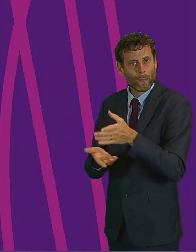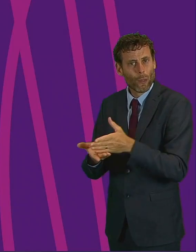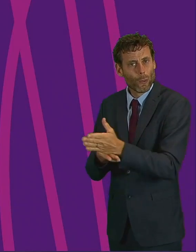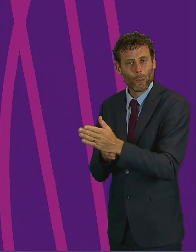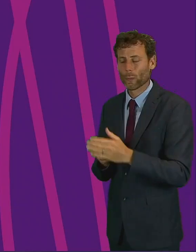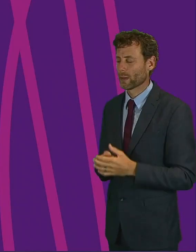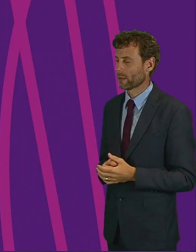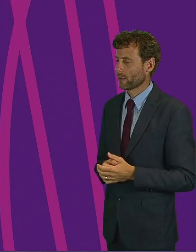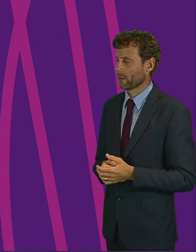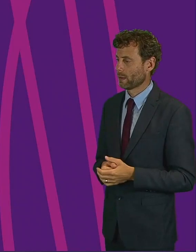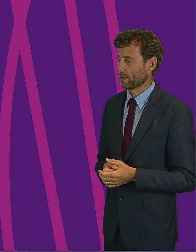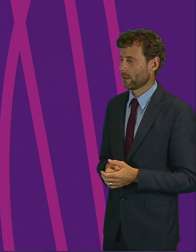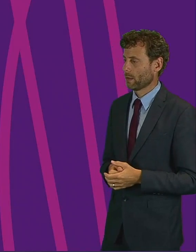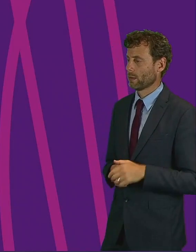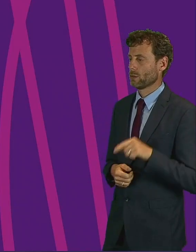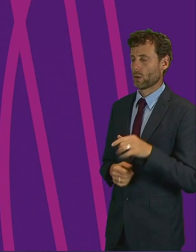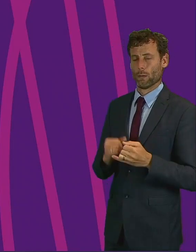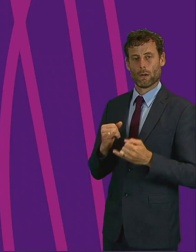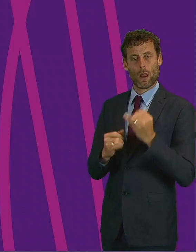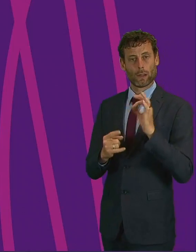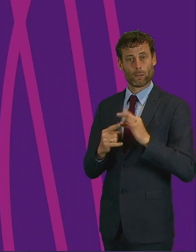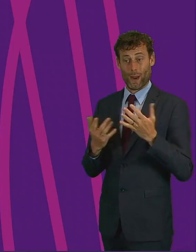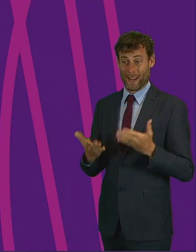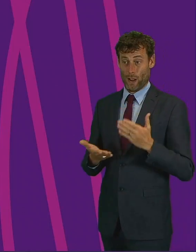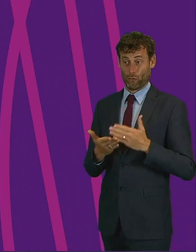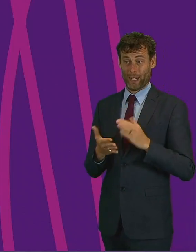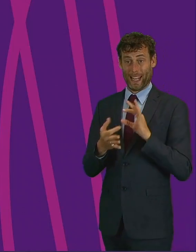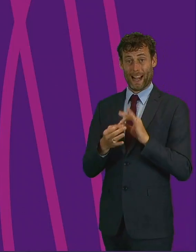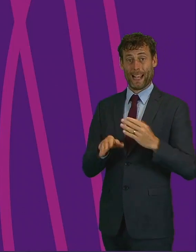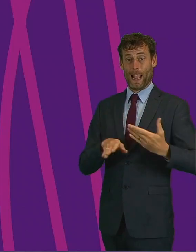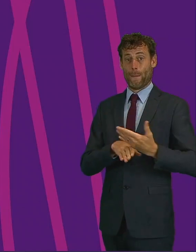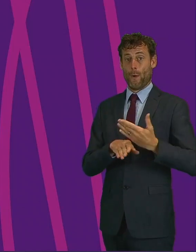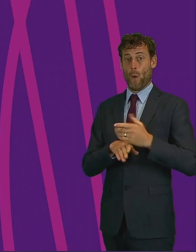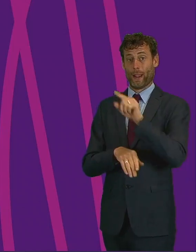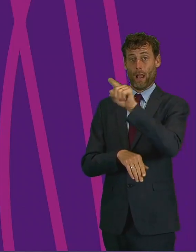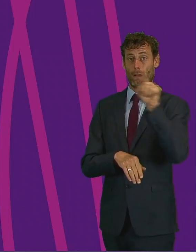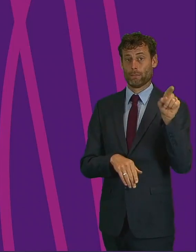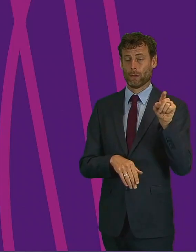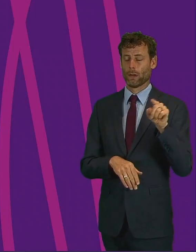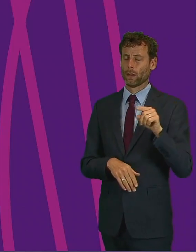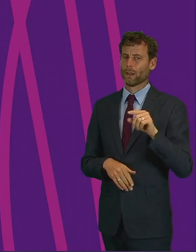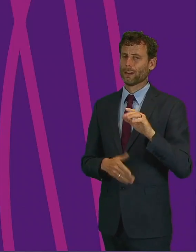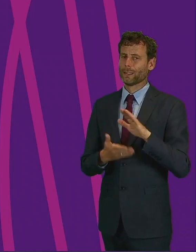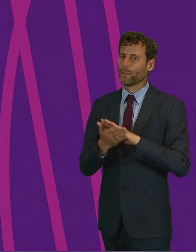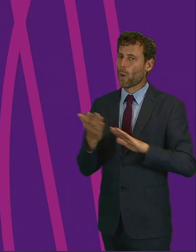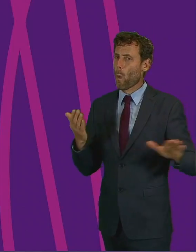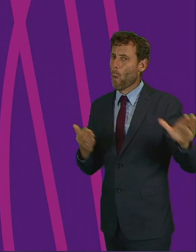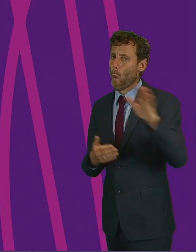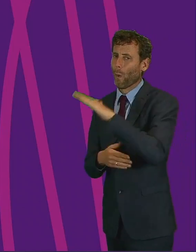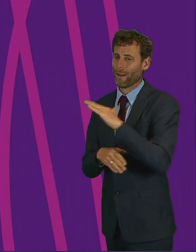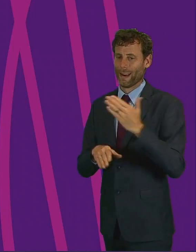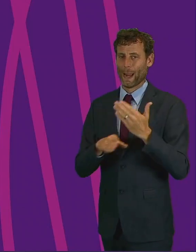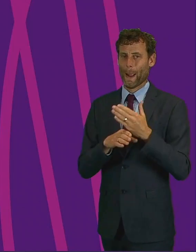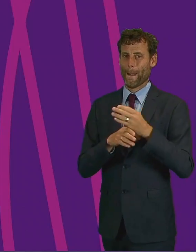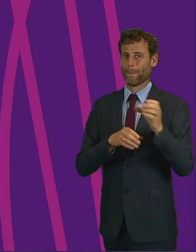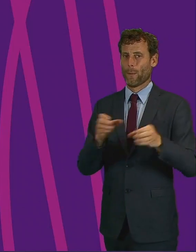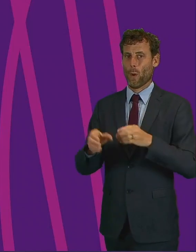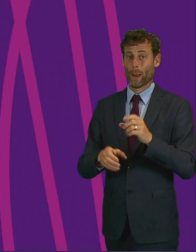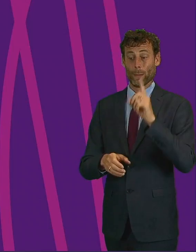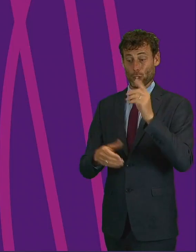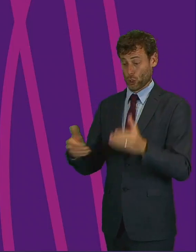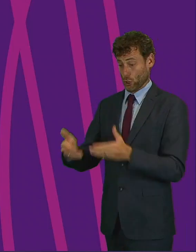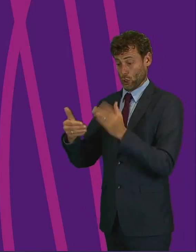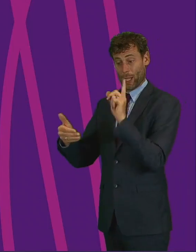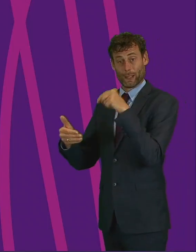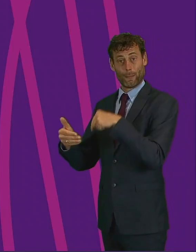The final point I would make here really is about employers, and this will not apply to every single situation, but of course shielded people